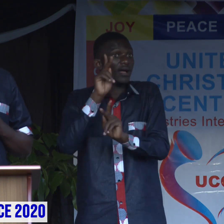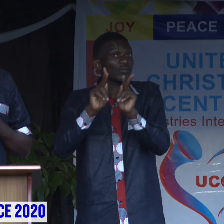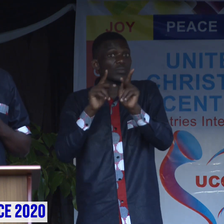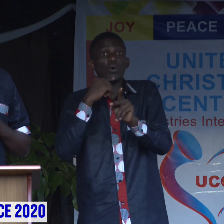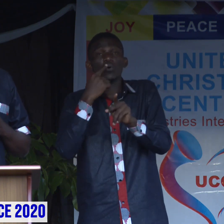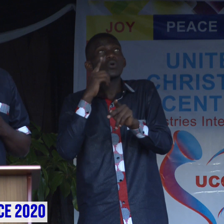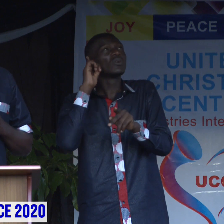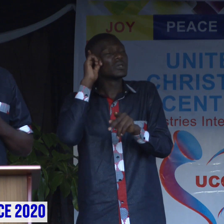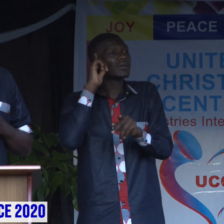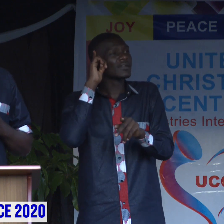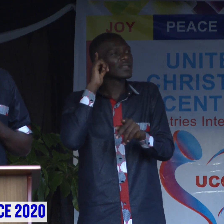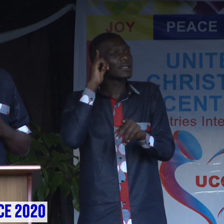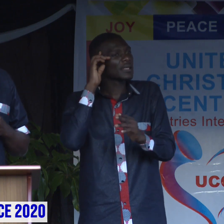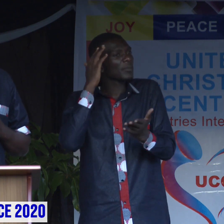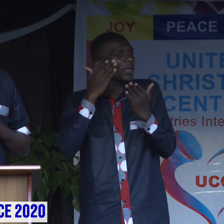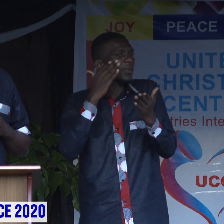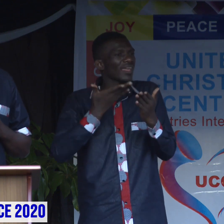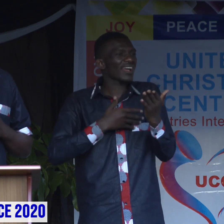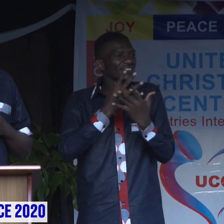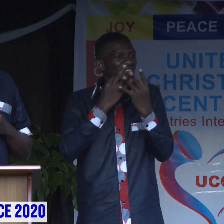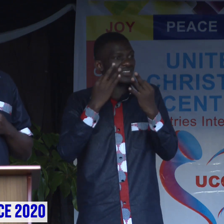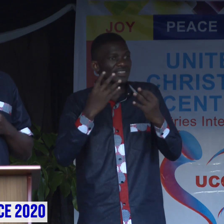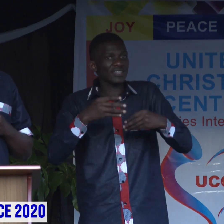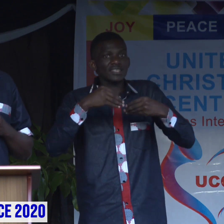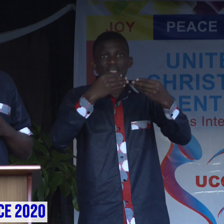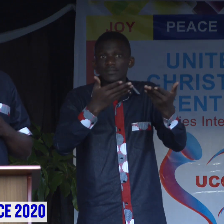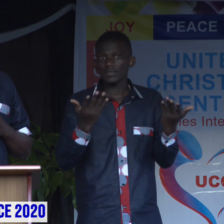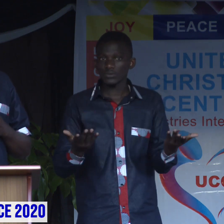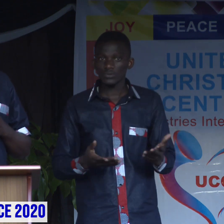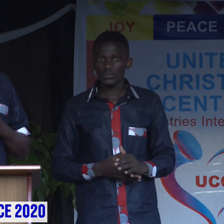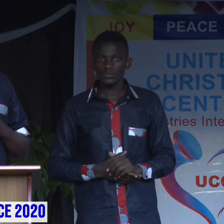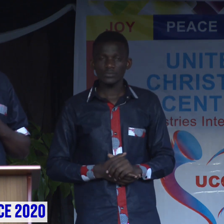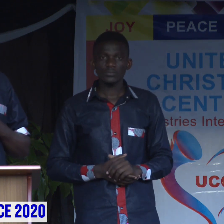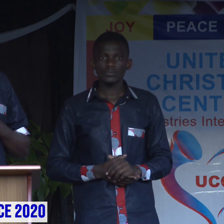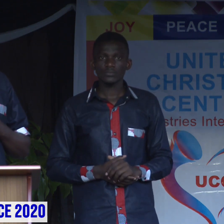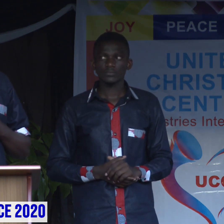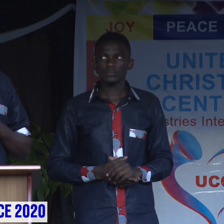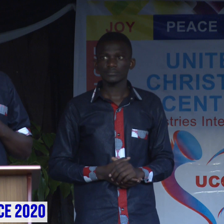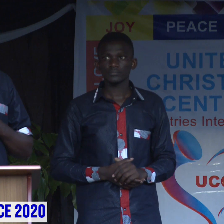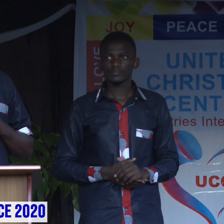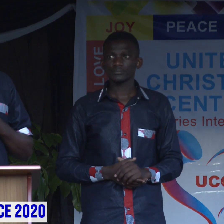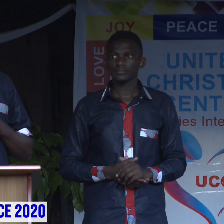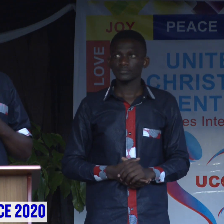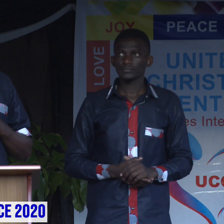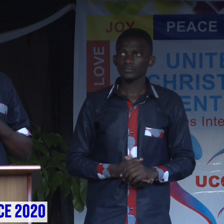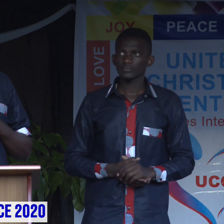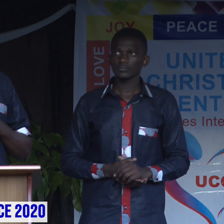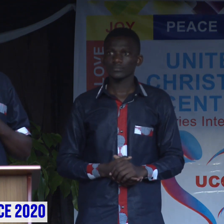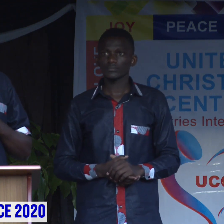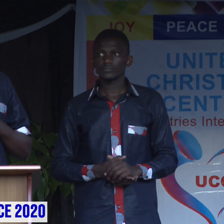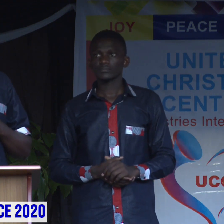whom you think that, you know, bainako obuntu ntuwe bakuwa. Oba oyagala abo bokka that are able to give you